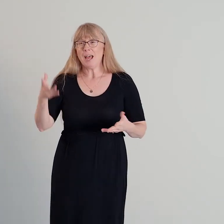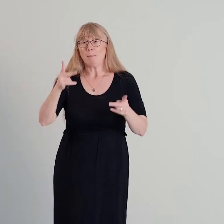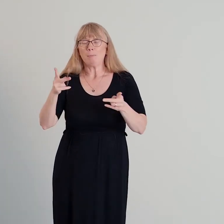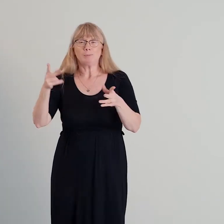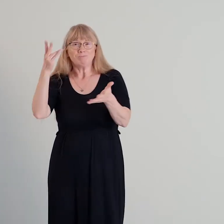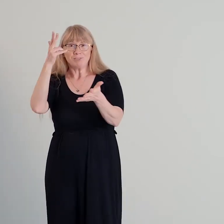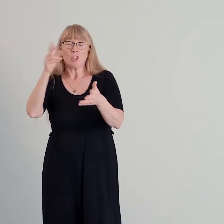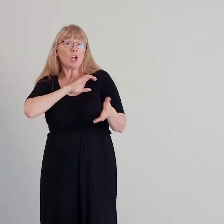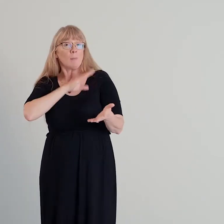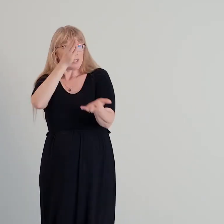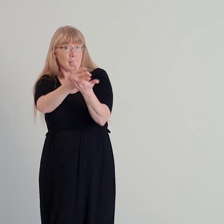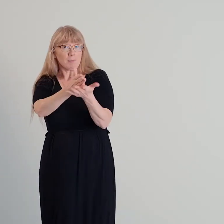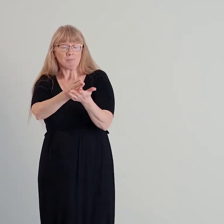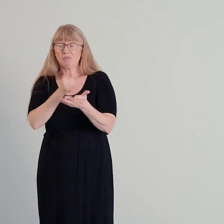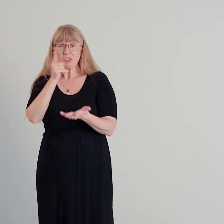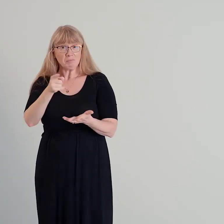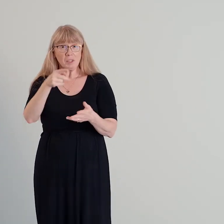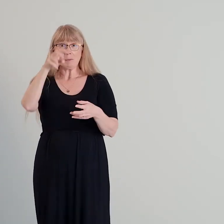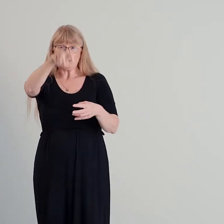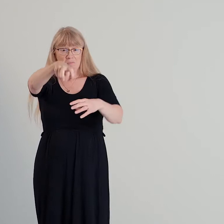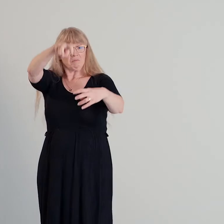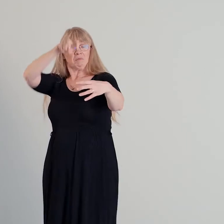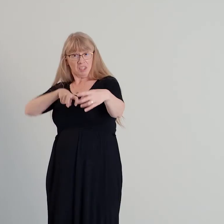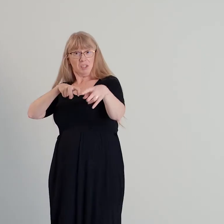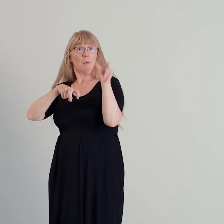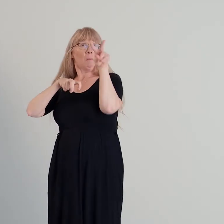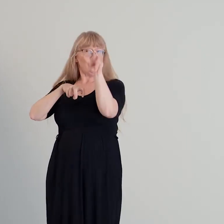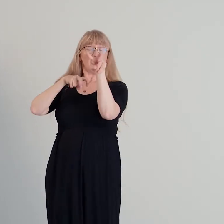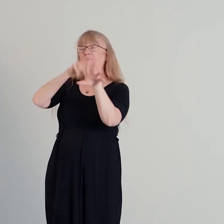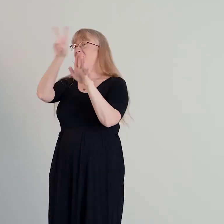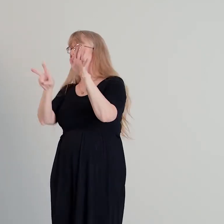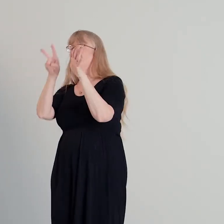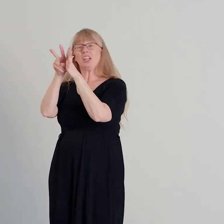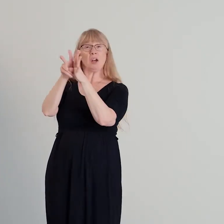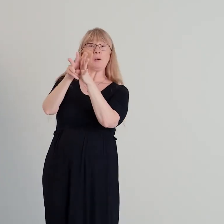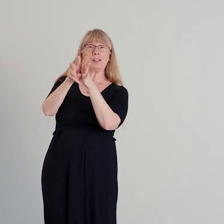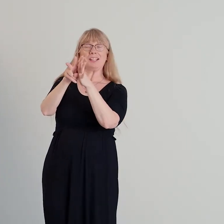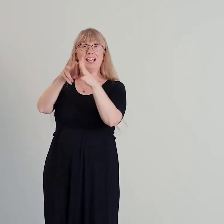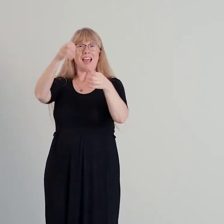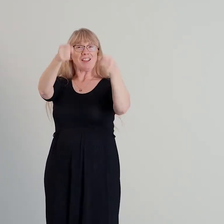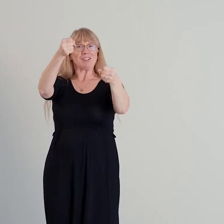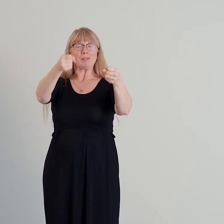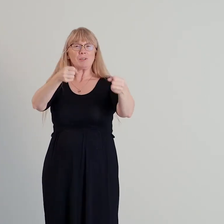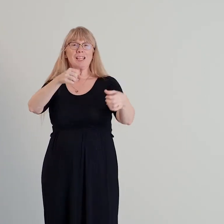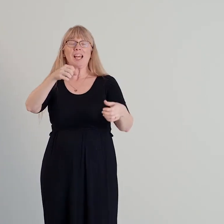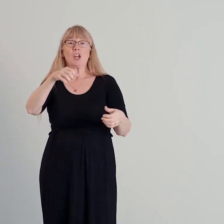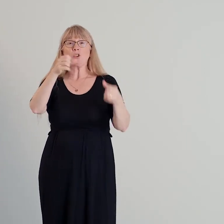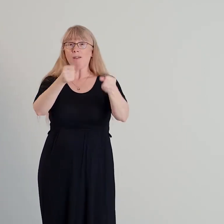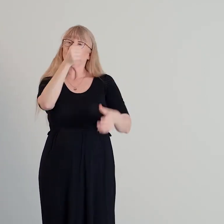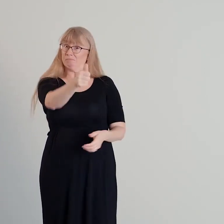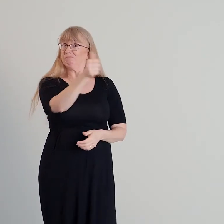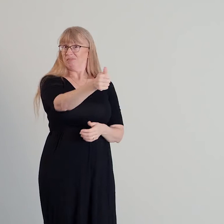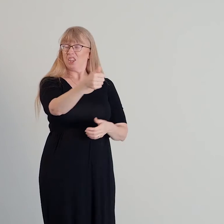him over. And sure enough, he was sitting in the back seat, just kind of watching and videoing because he was driving this self-driving